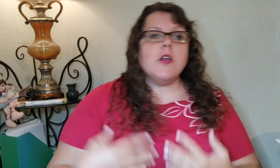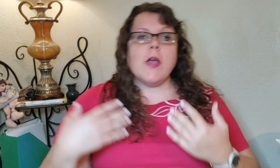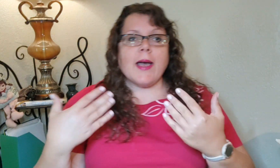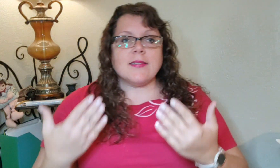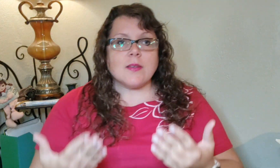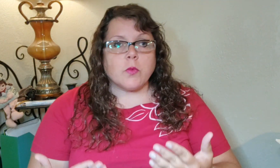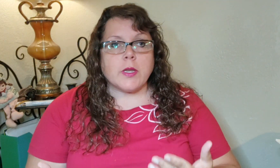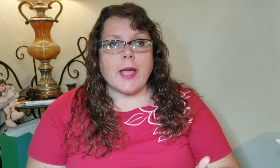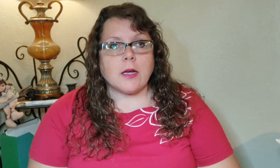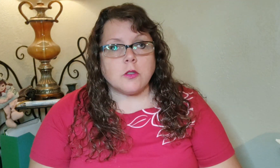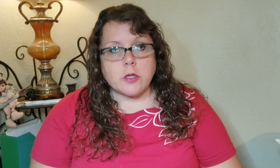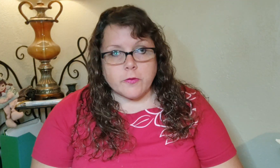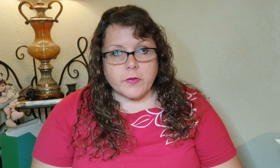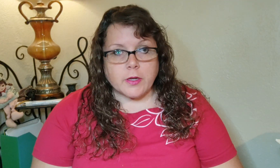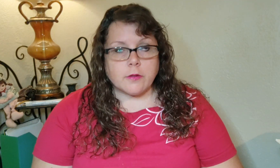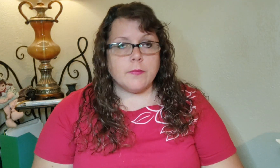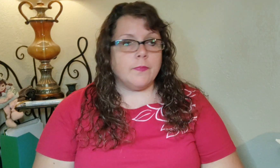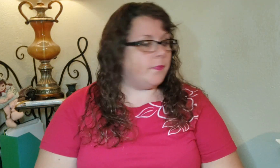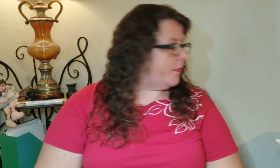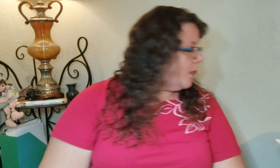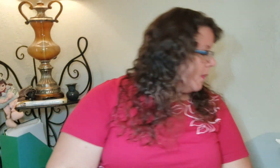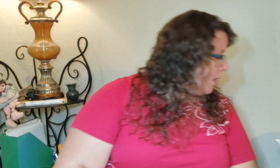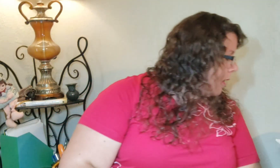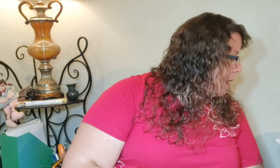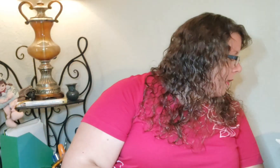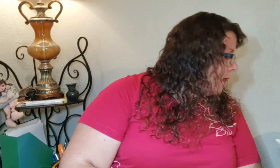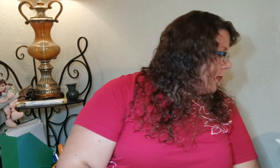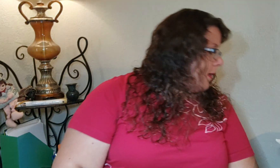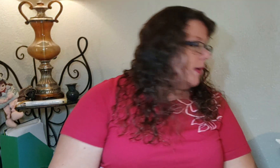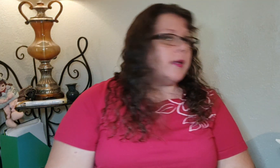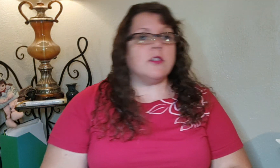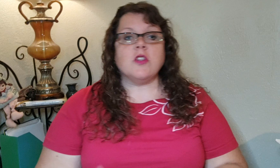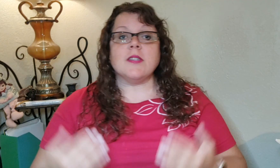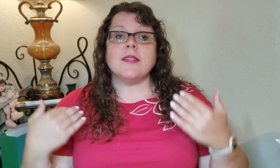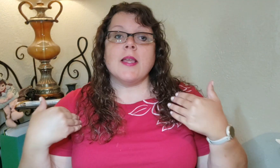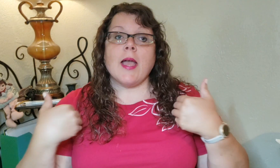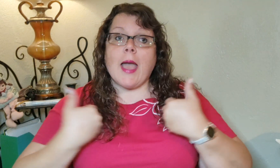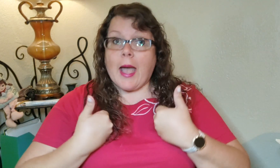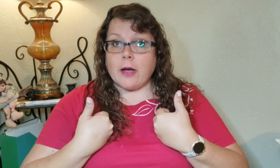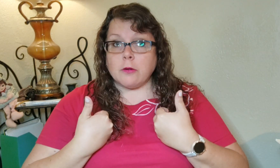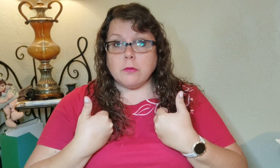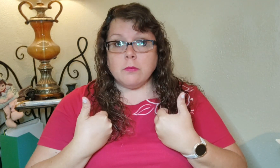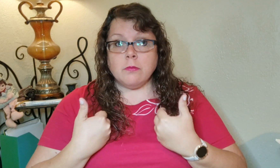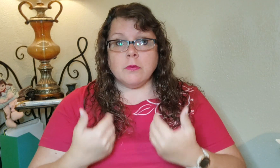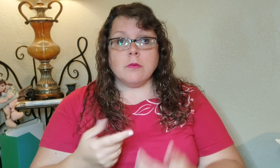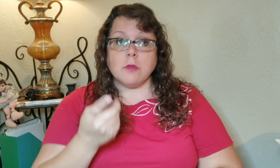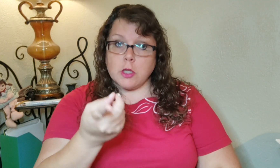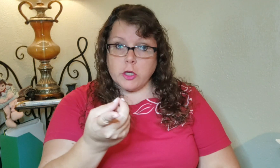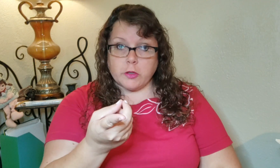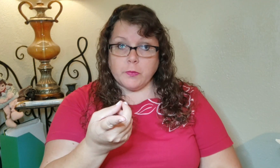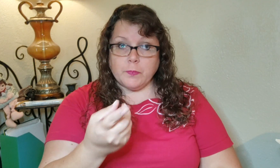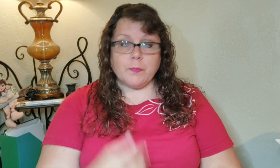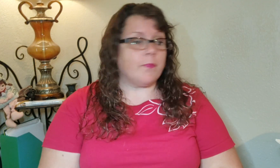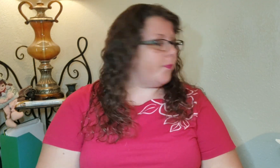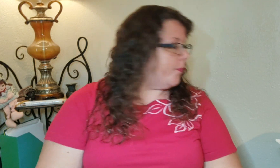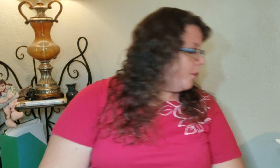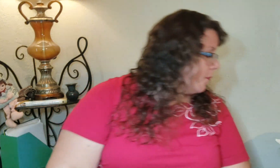you ask someone, how do you feel? It's just how you.